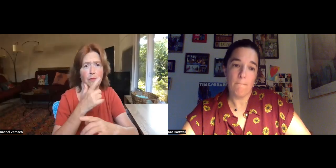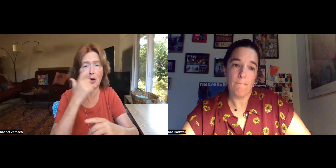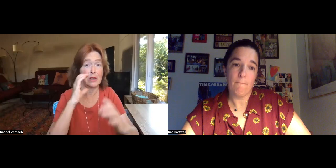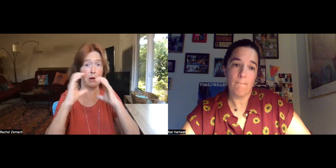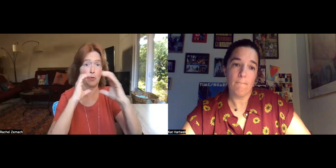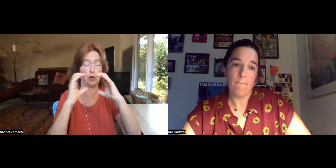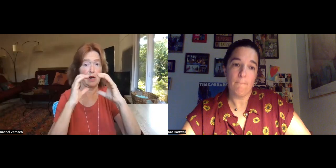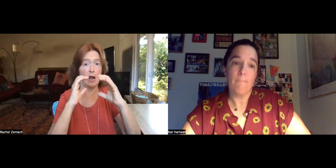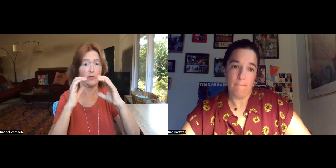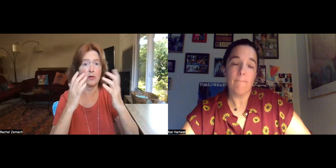with communication,